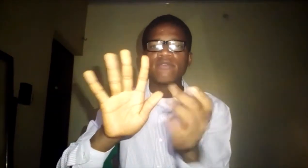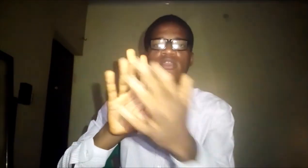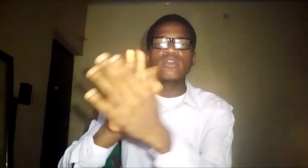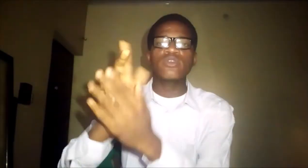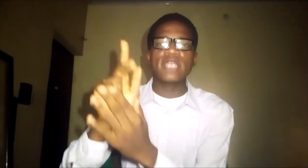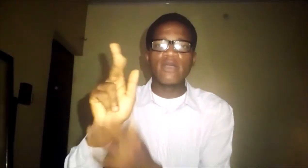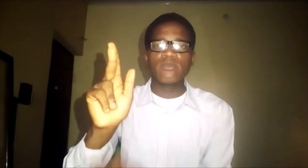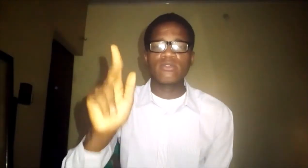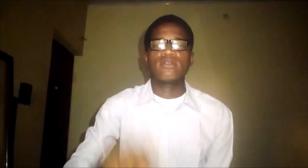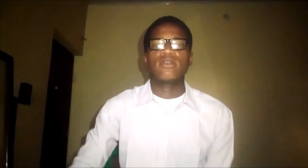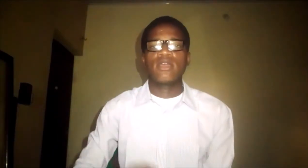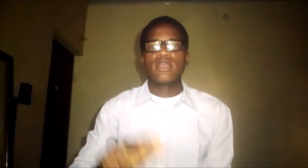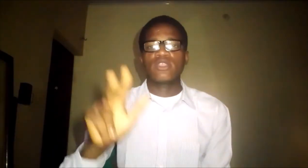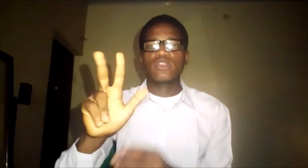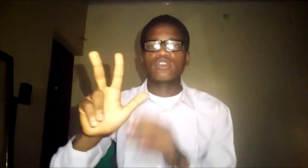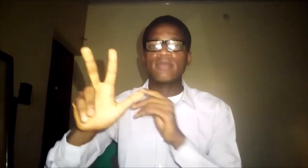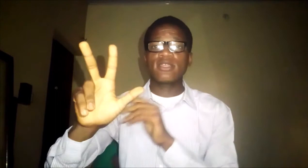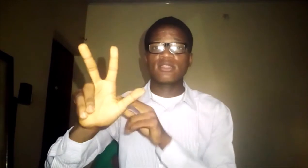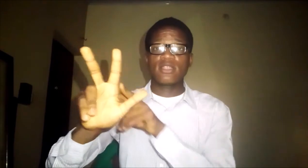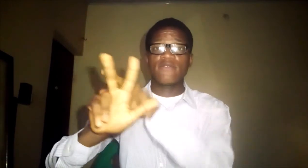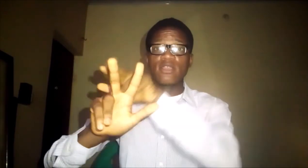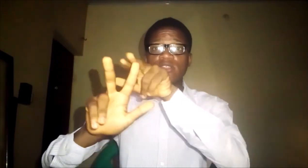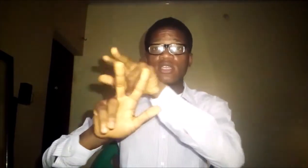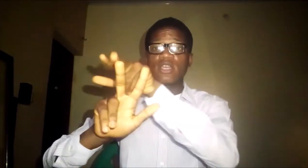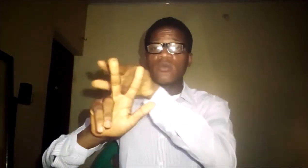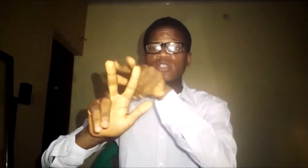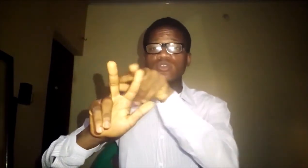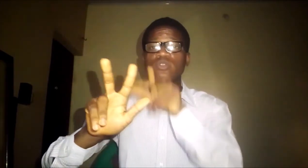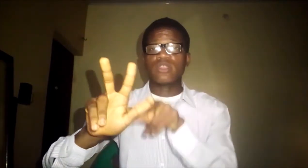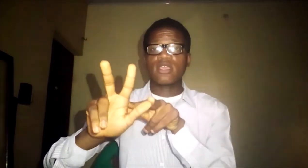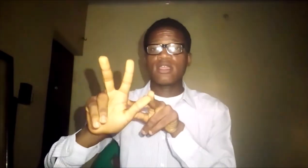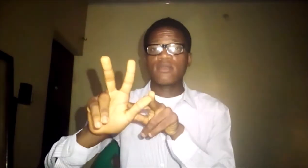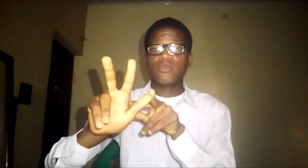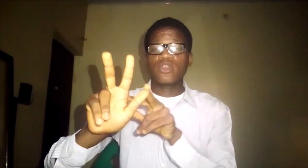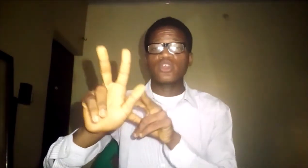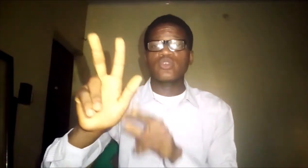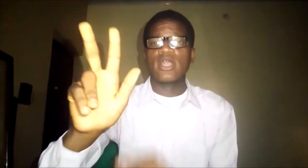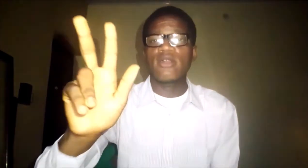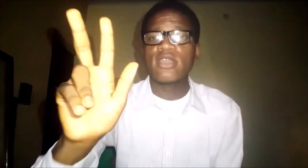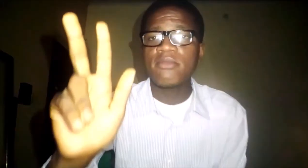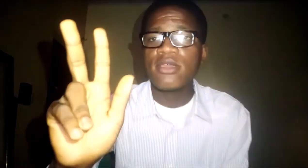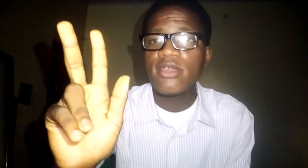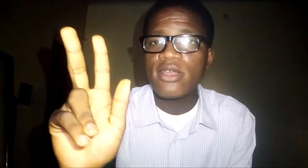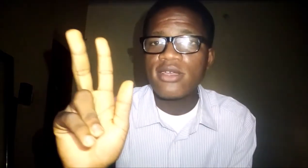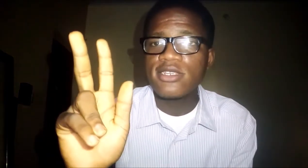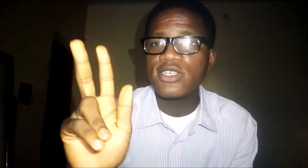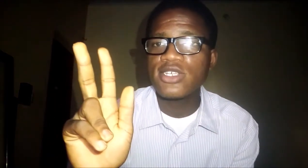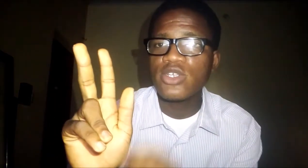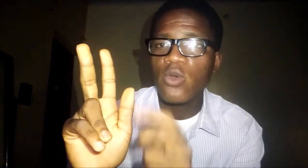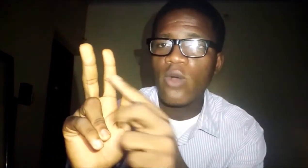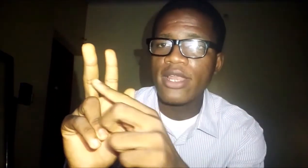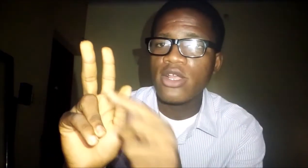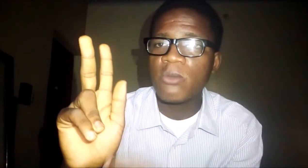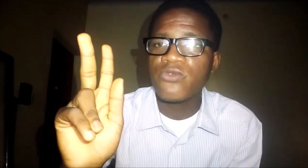finger go down. So it will remain these three fingers here. 1, 2, 3. So now look at me. This one comes